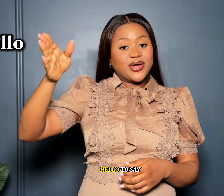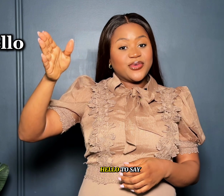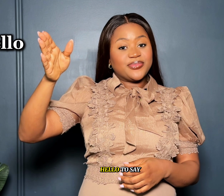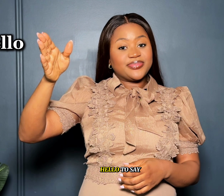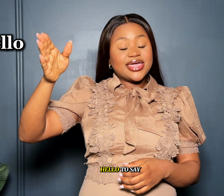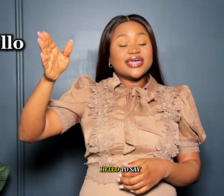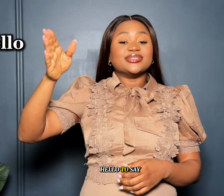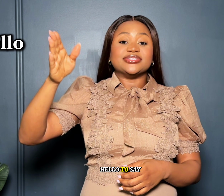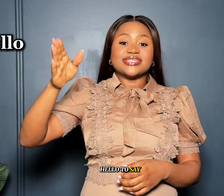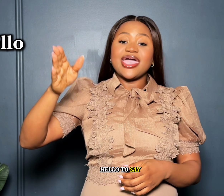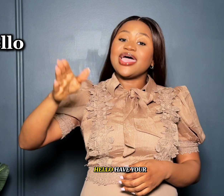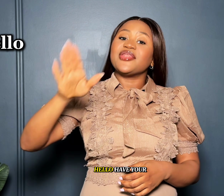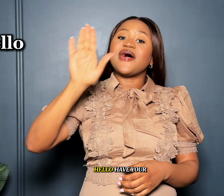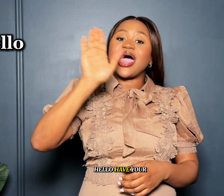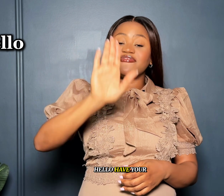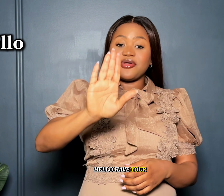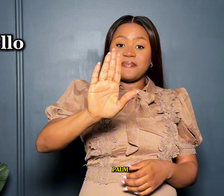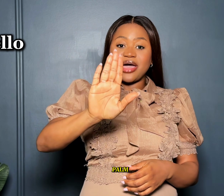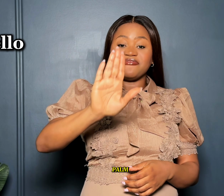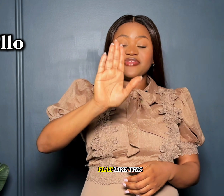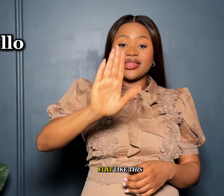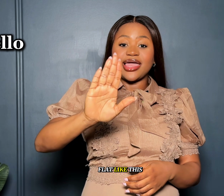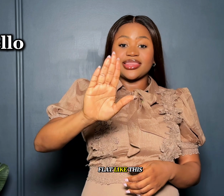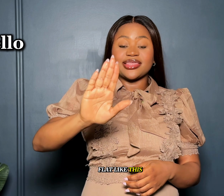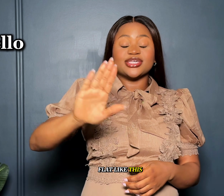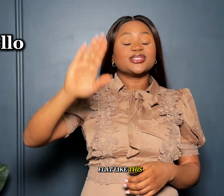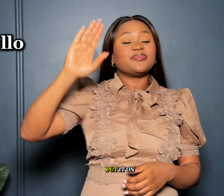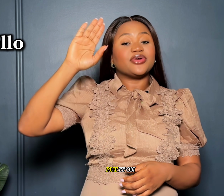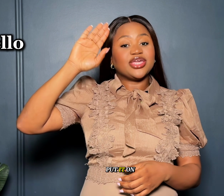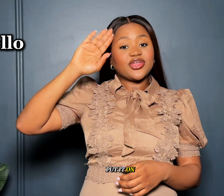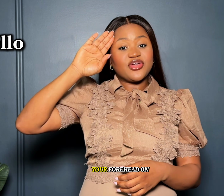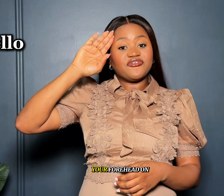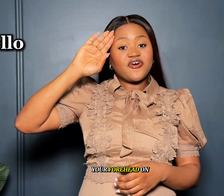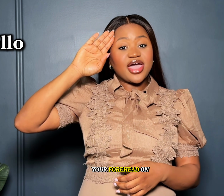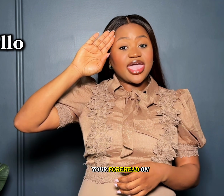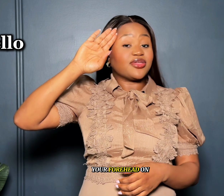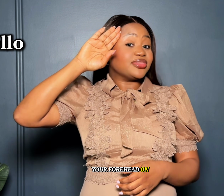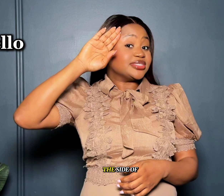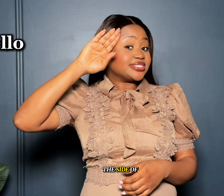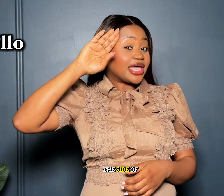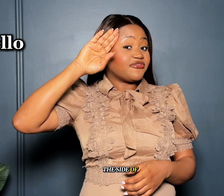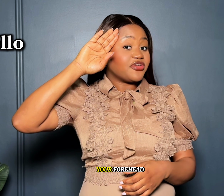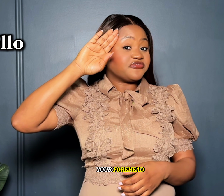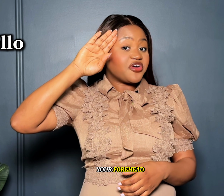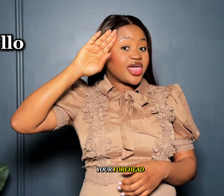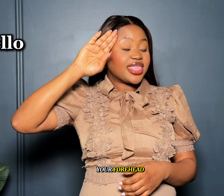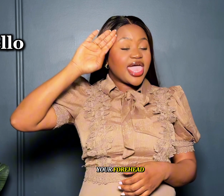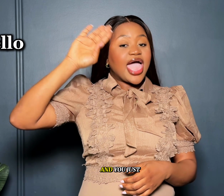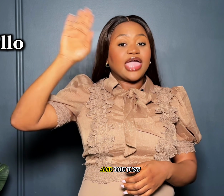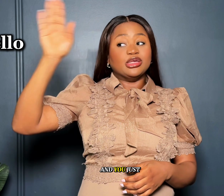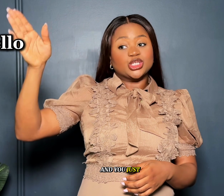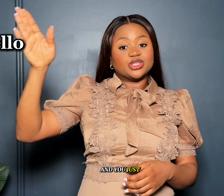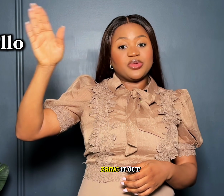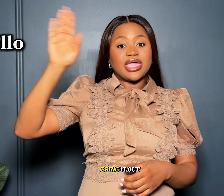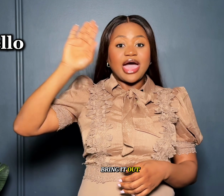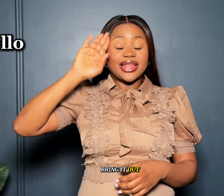Hello. To sign hello, have your palm flat like this, put it on your forehead, on the side of your forehead, and you just bring it out like